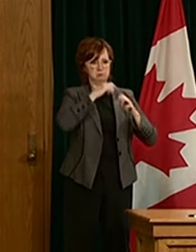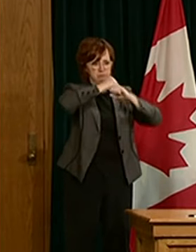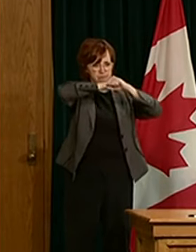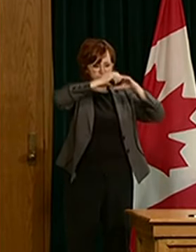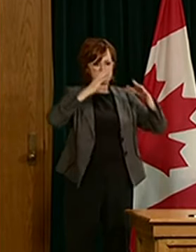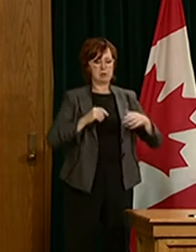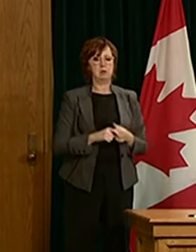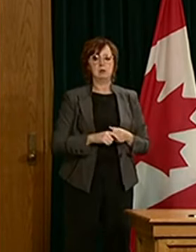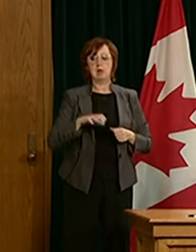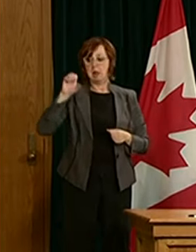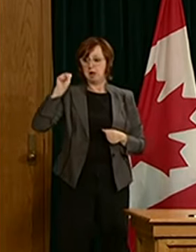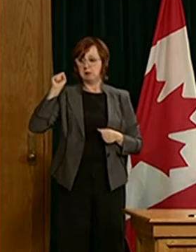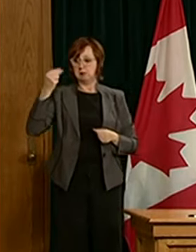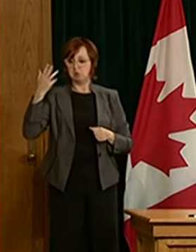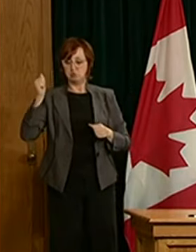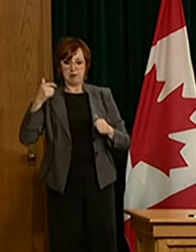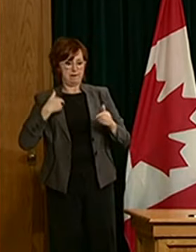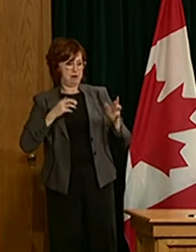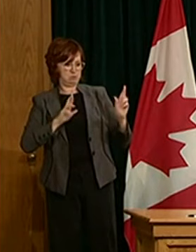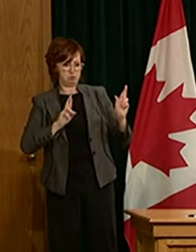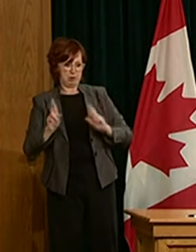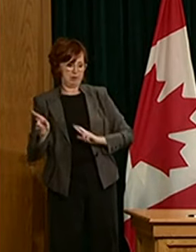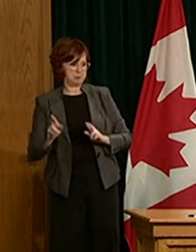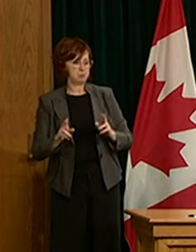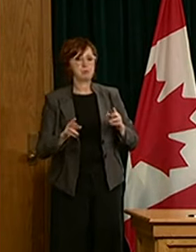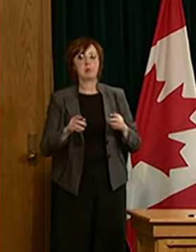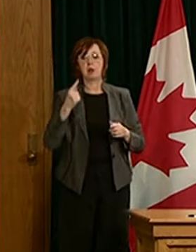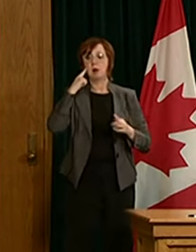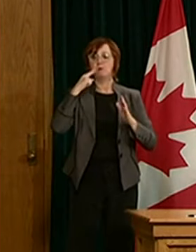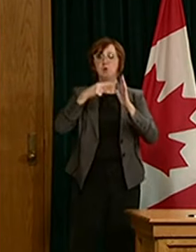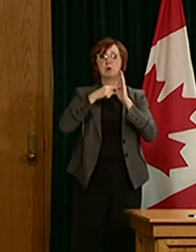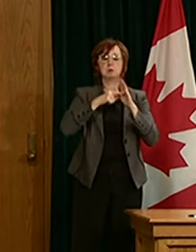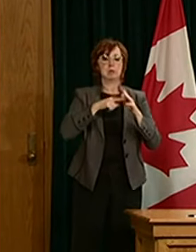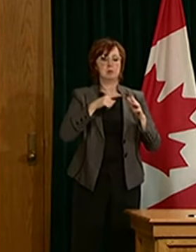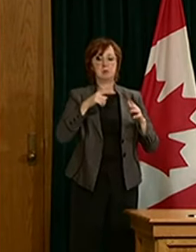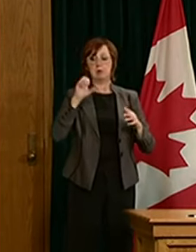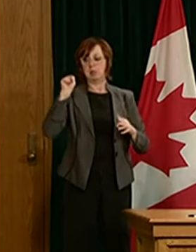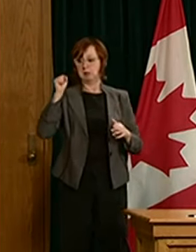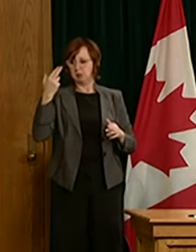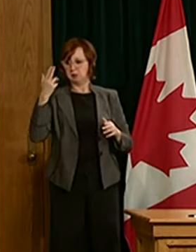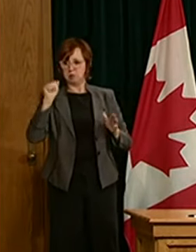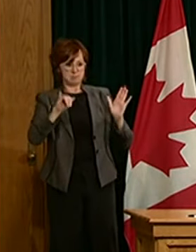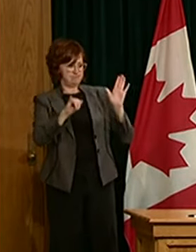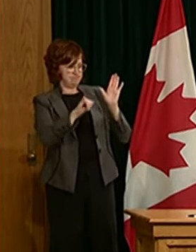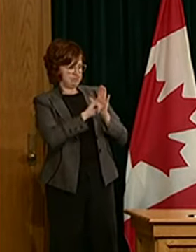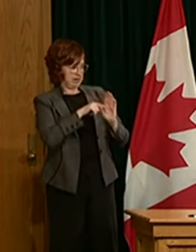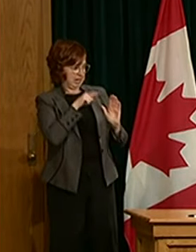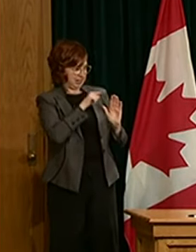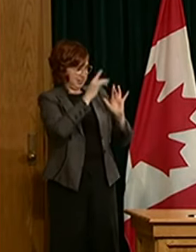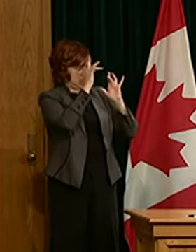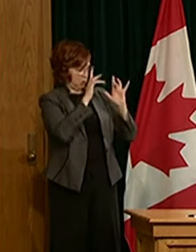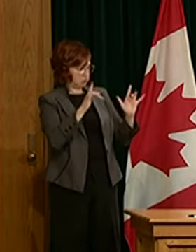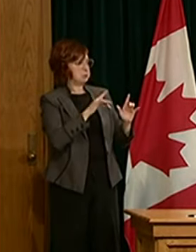see different facilities that might be identified as a COVID hospital or a non-COVID